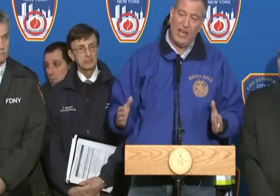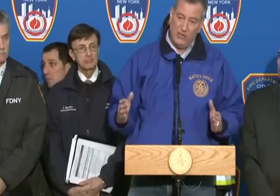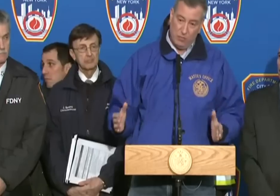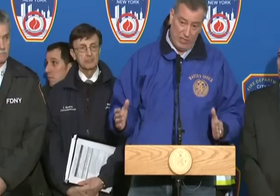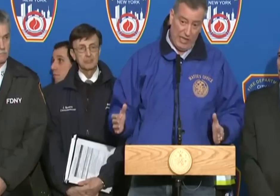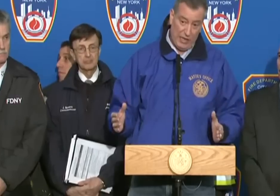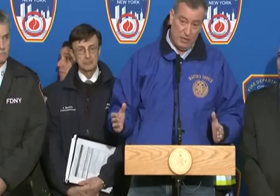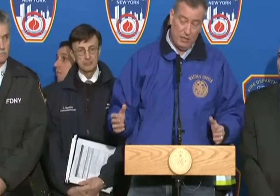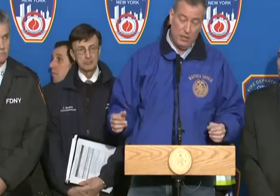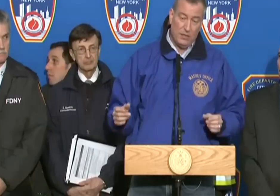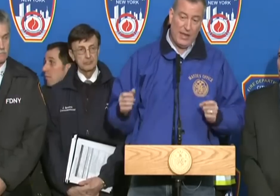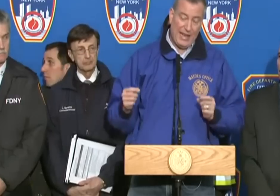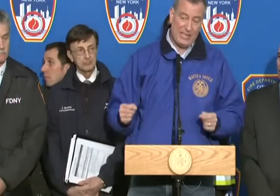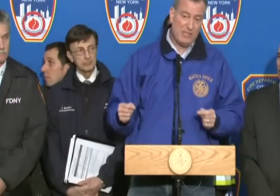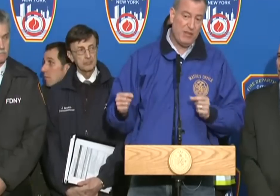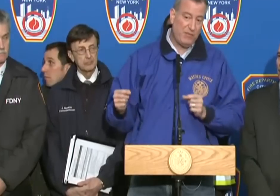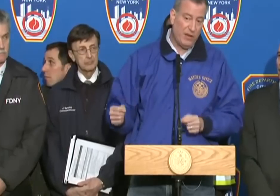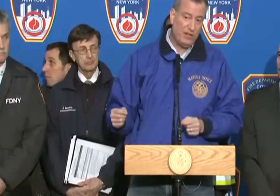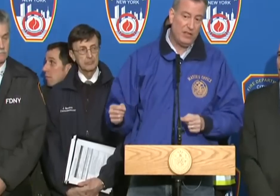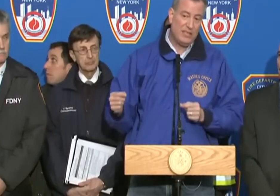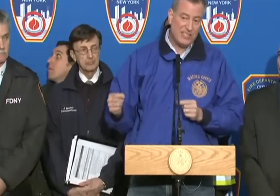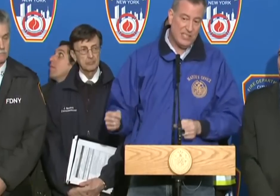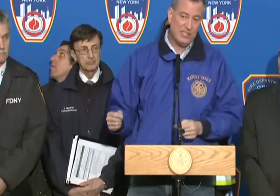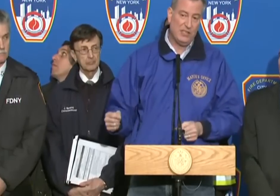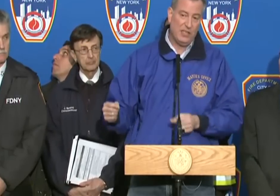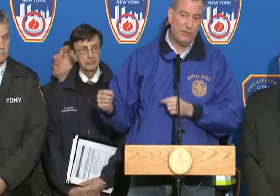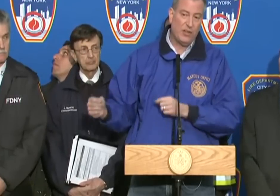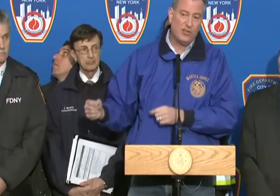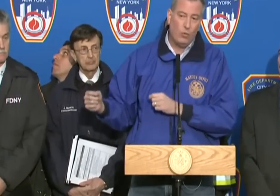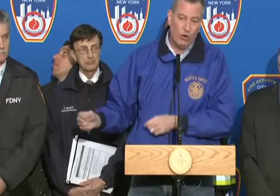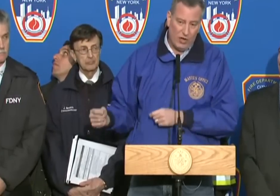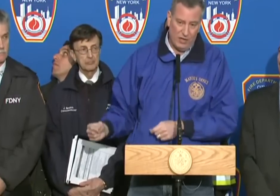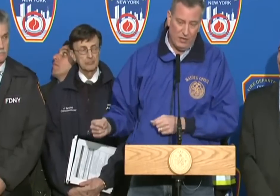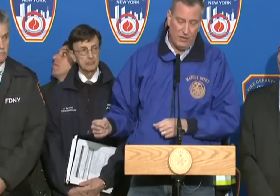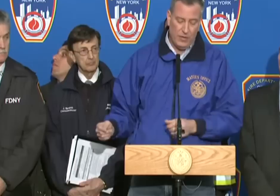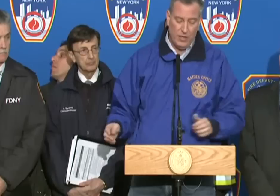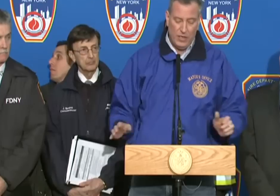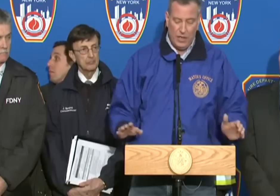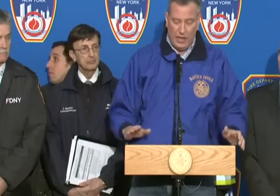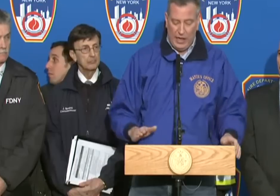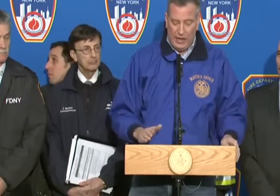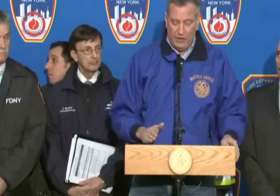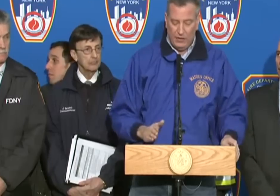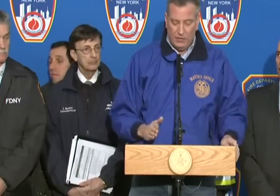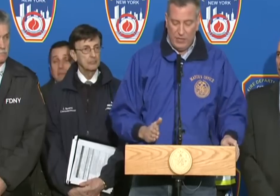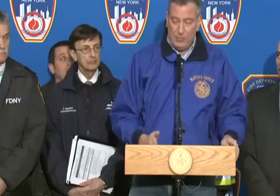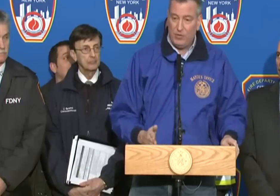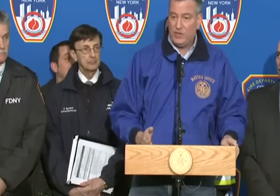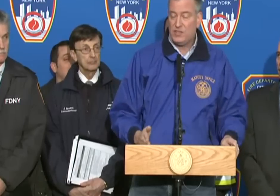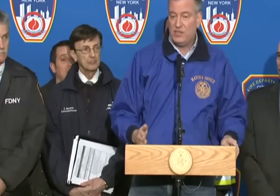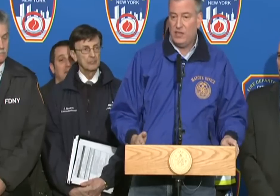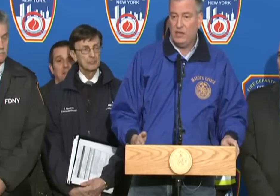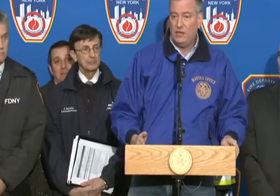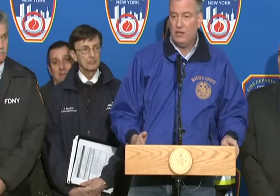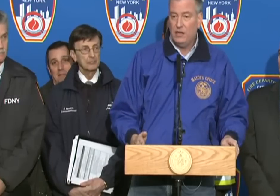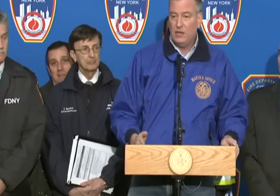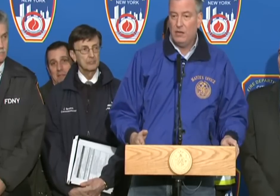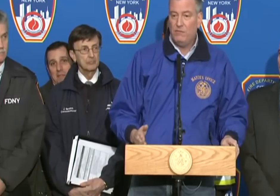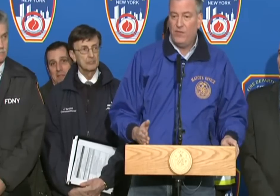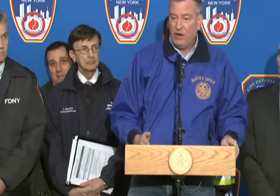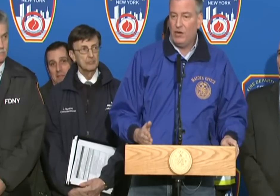It's a 5-year plan that has to be funded consistently for it to work. And the people of this